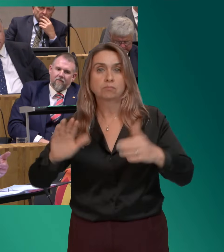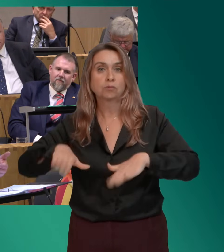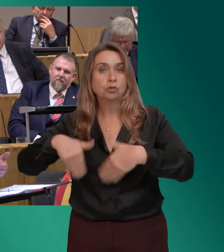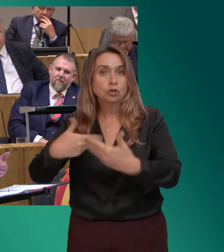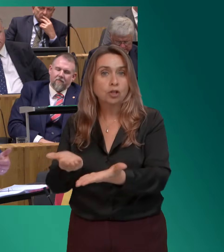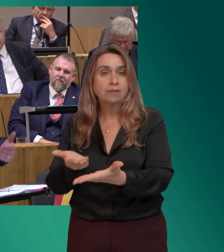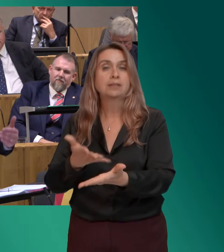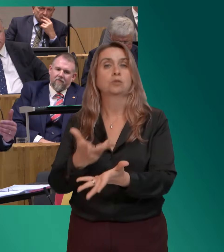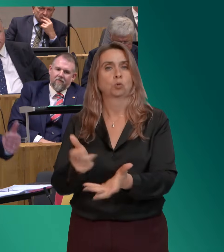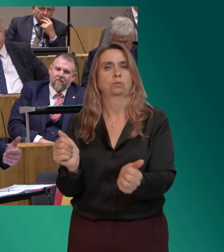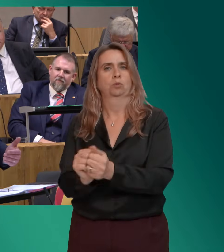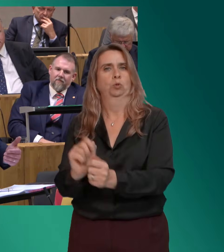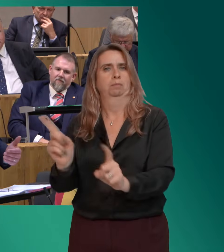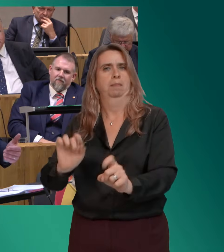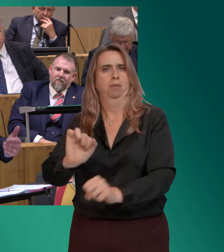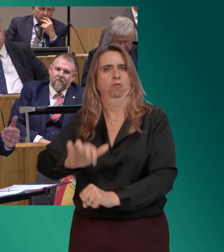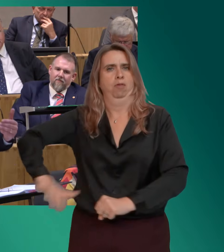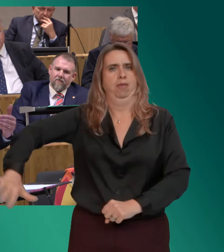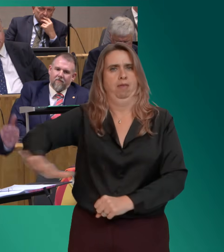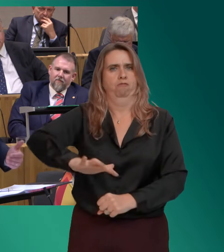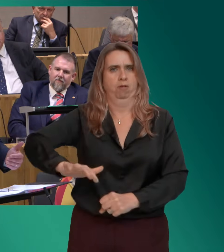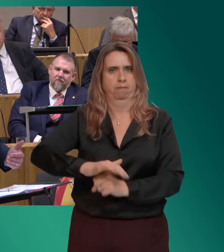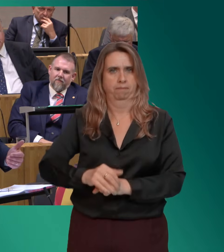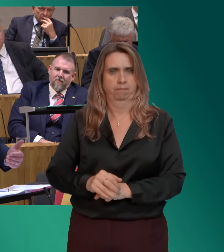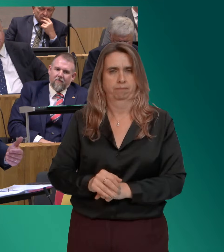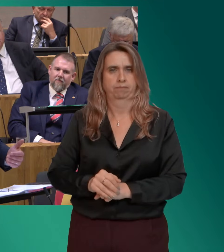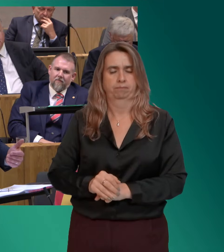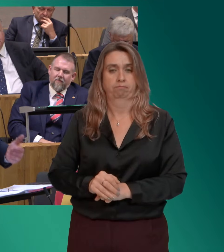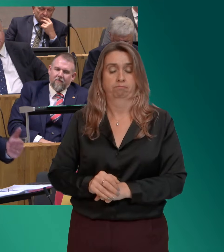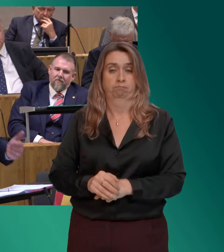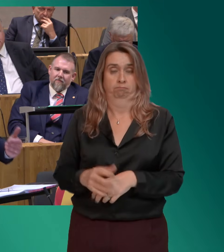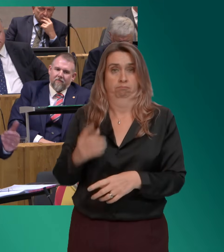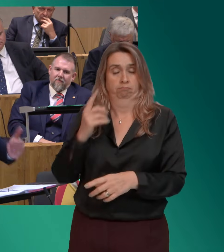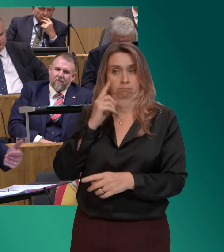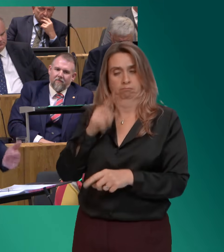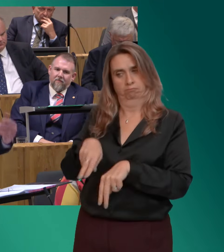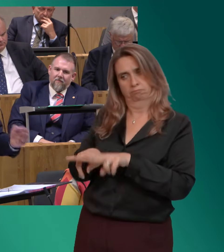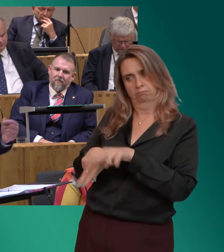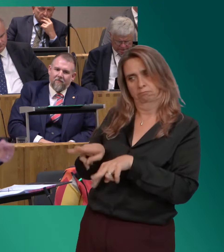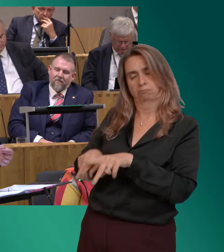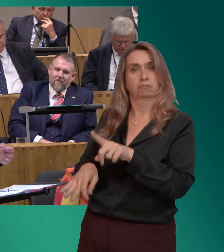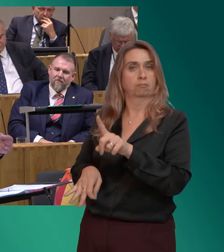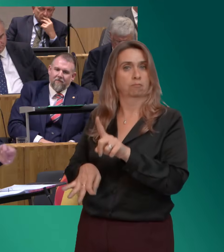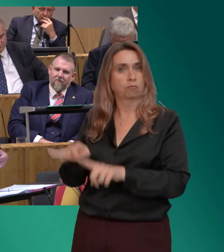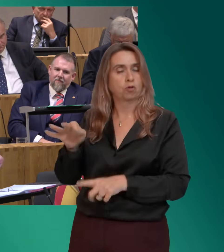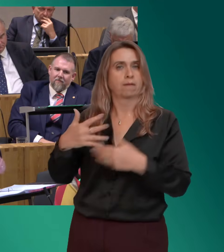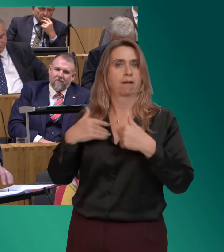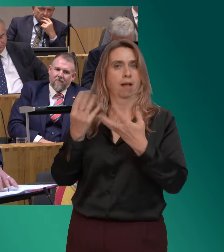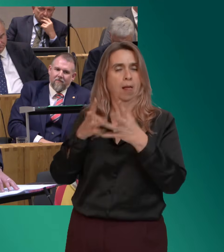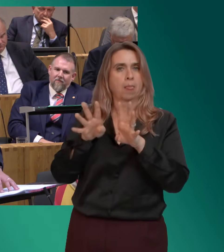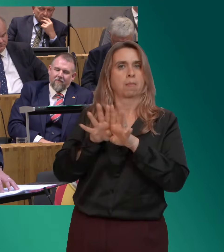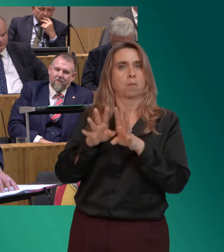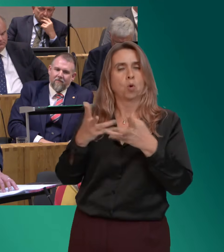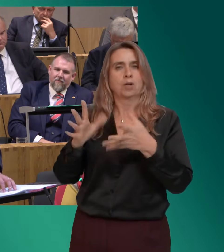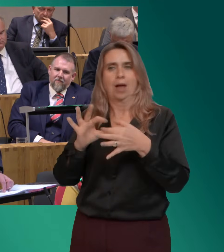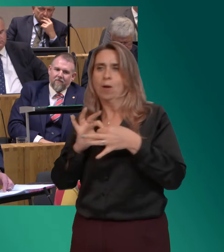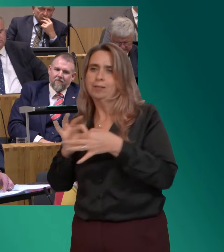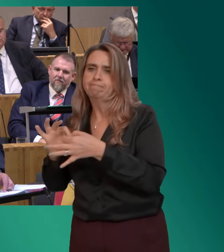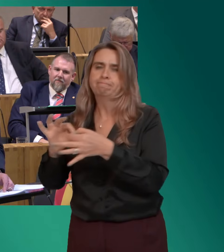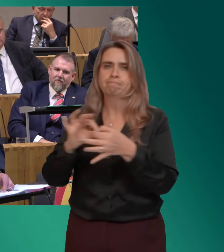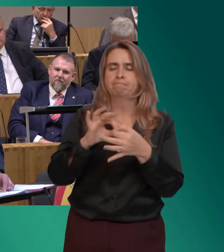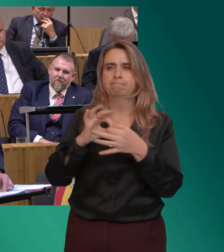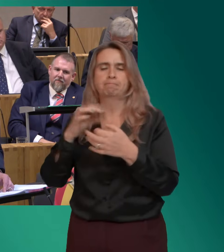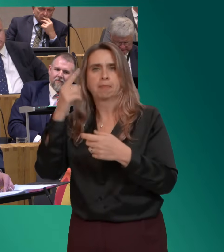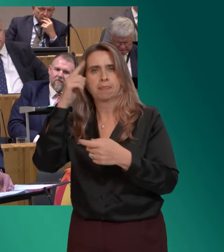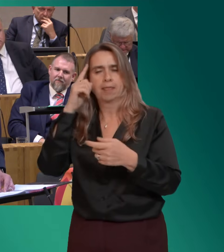her constituents. Welsh Government officials, NHS Performance and Improvement and the Health Board are currently working together to agree an